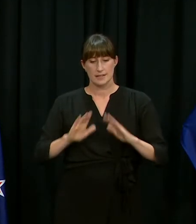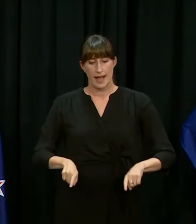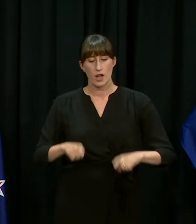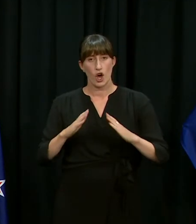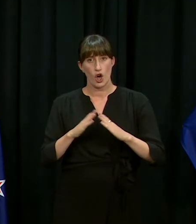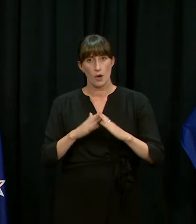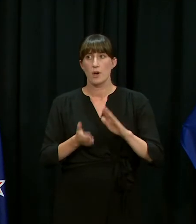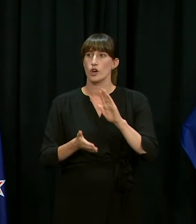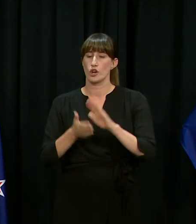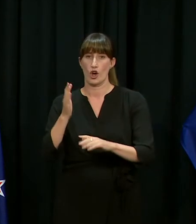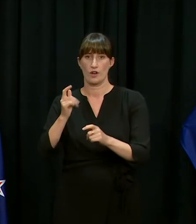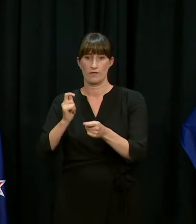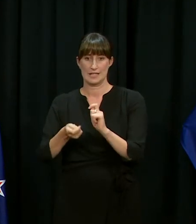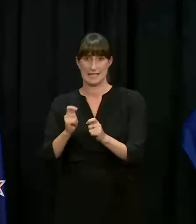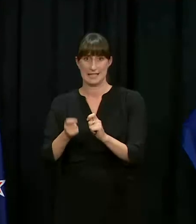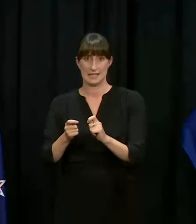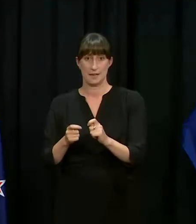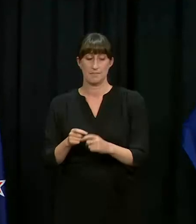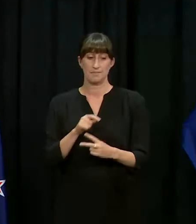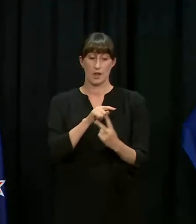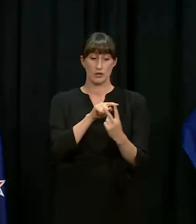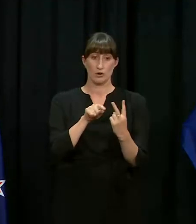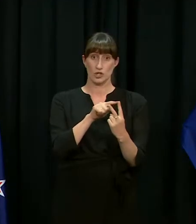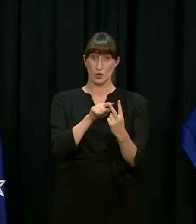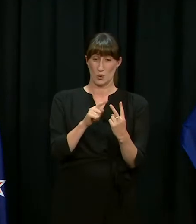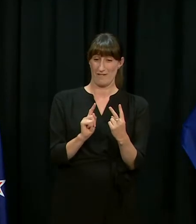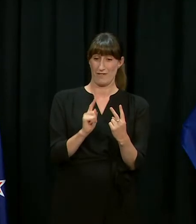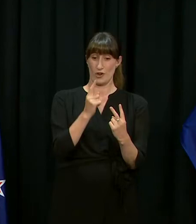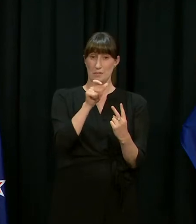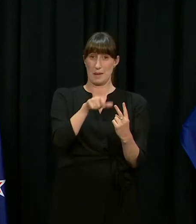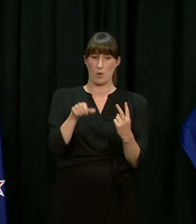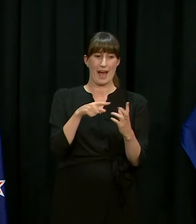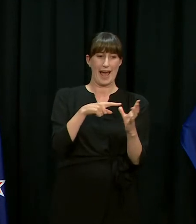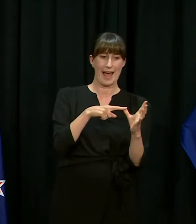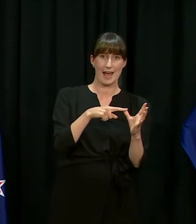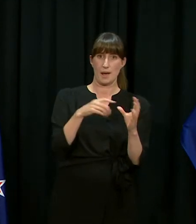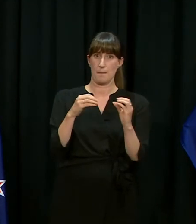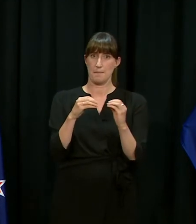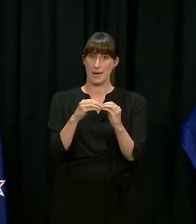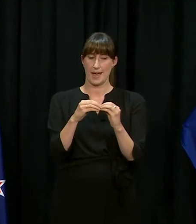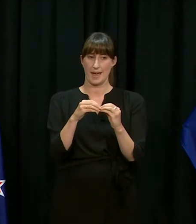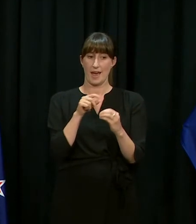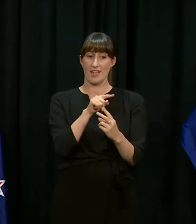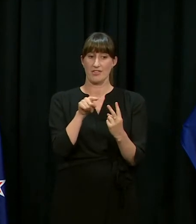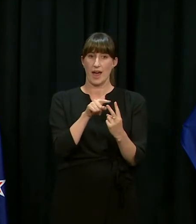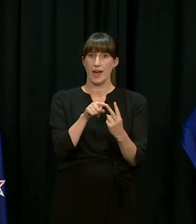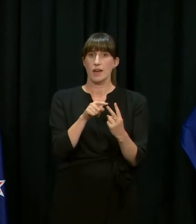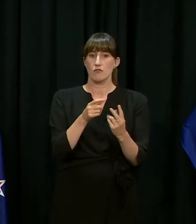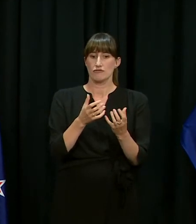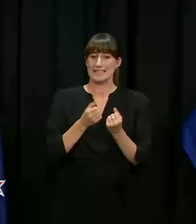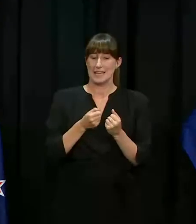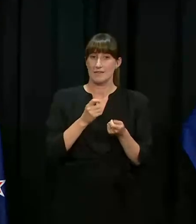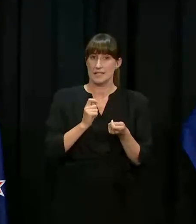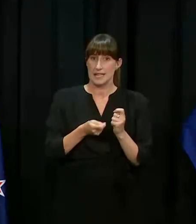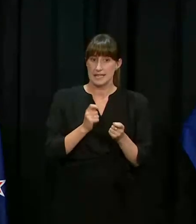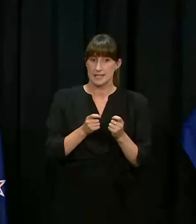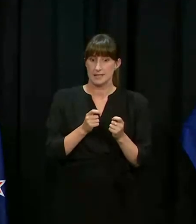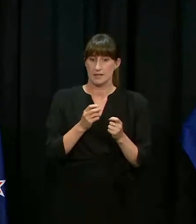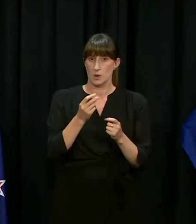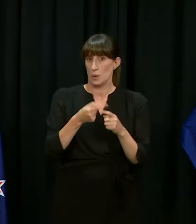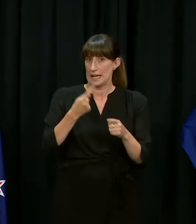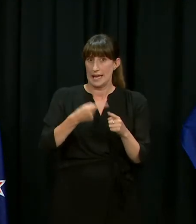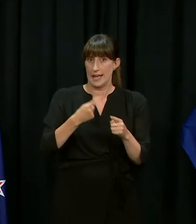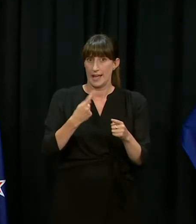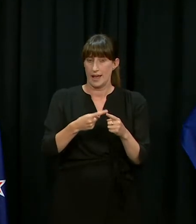because cases A and B got tested that we are able to move down alert levels today, and we want to thank them